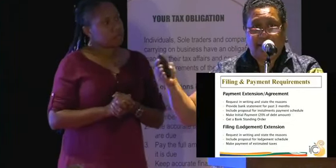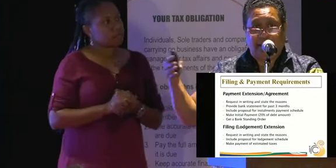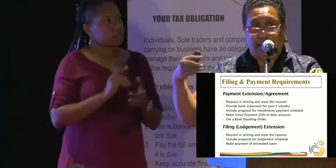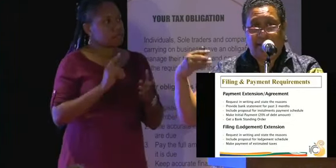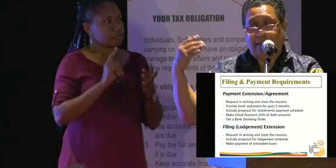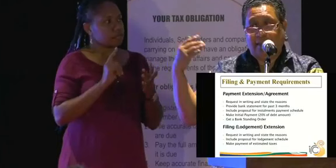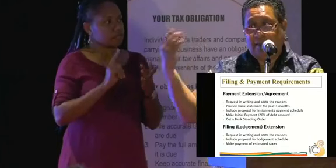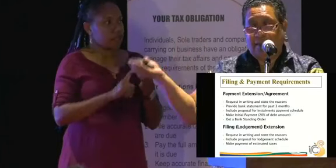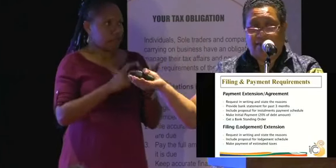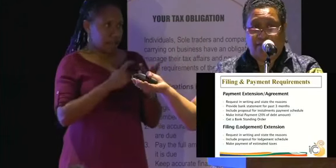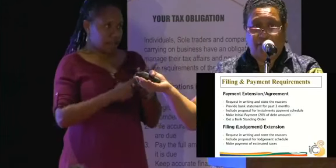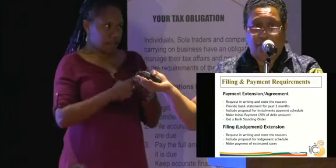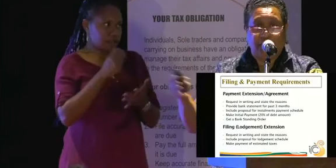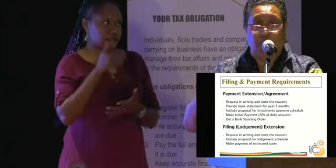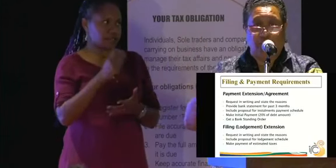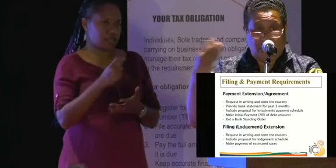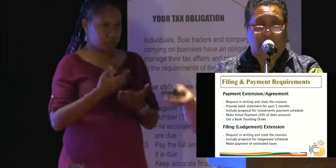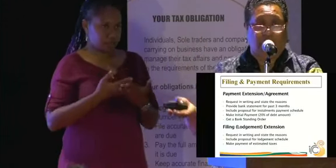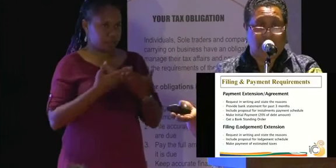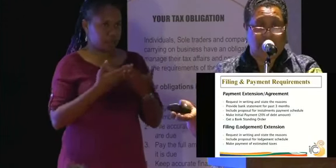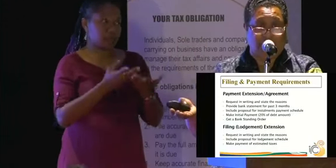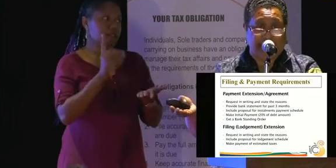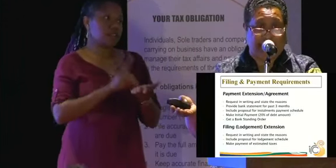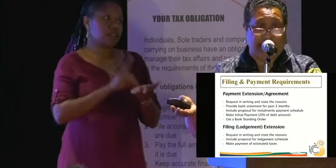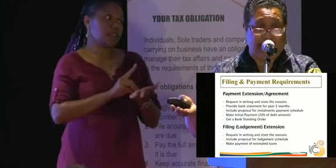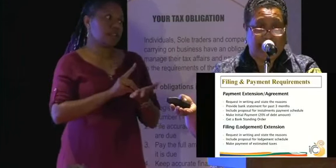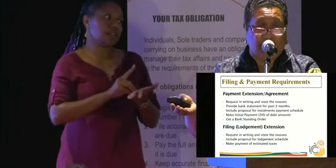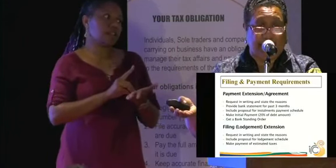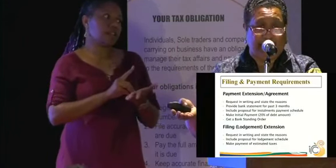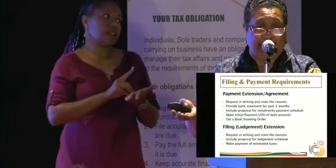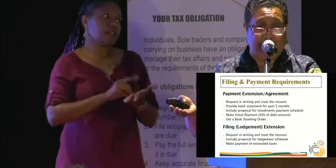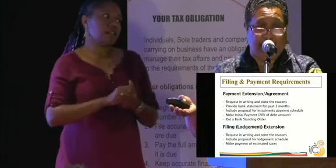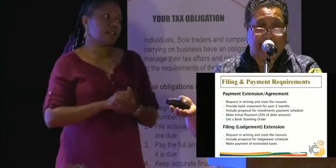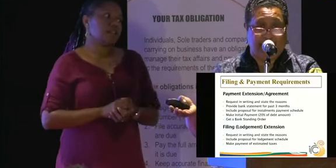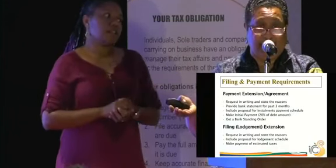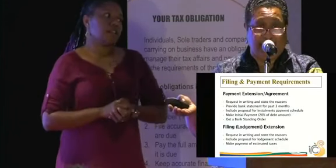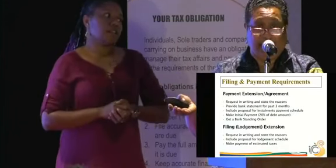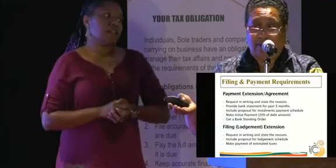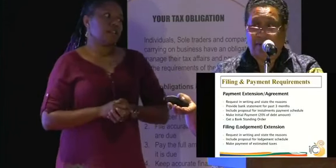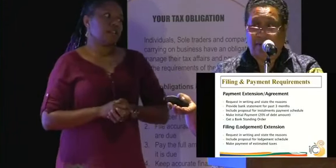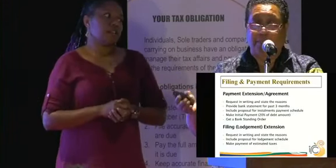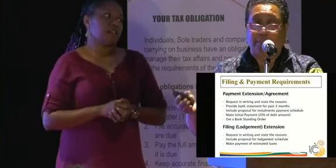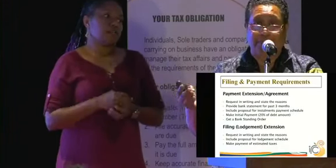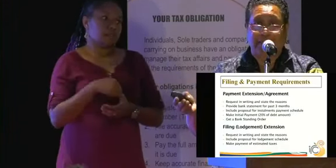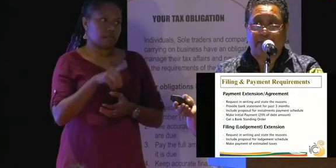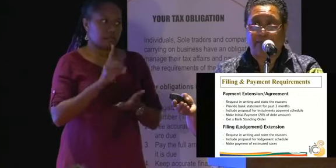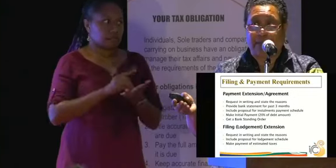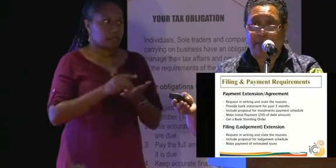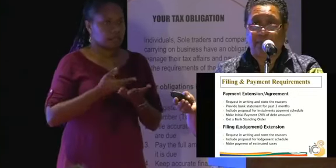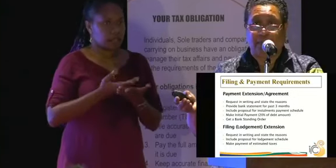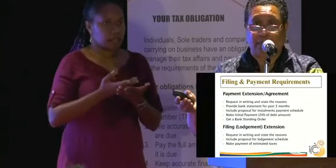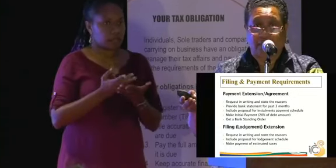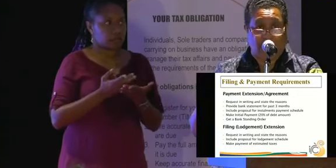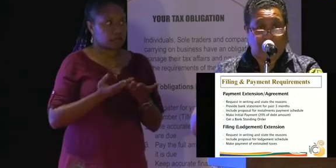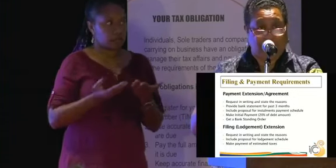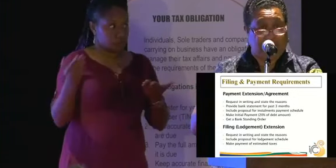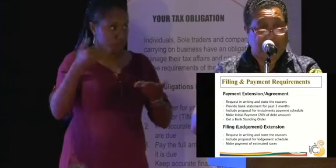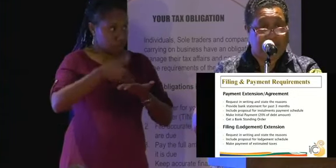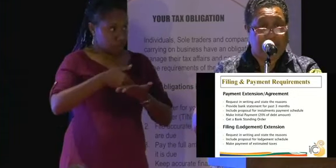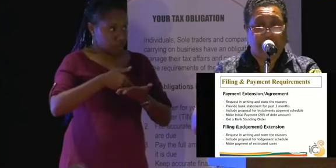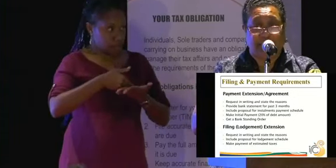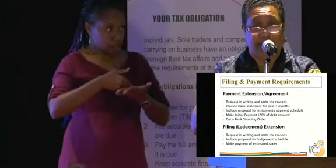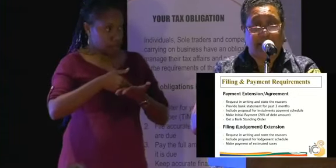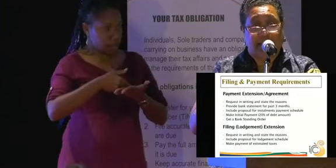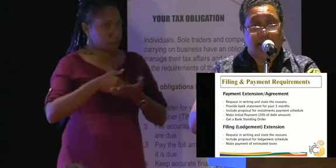okay, in the future to lodge your return or pay. Okay, a payment agreement is when you go into